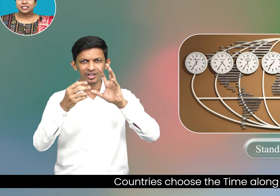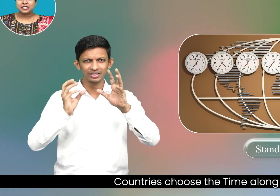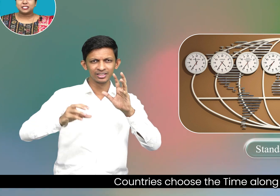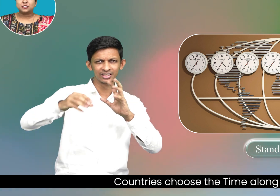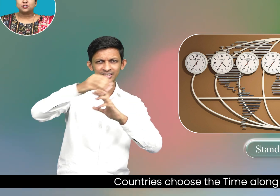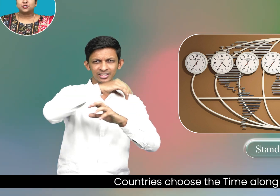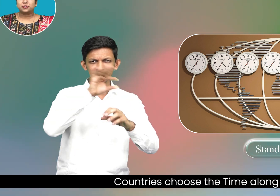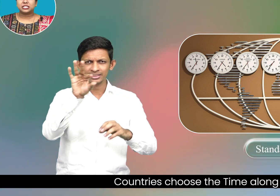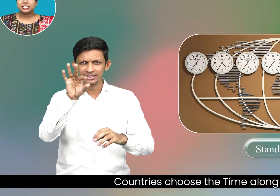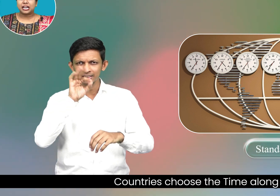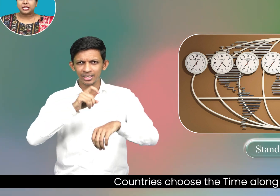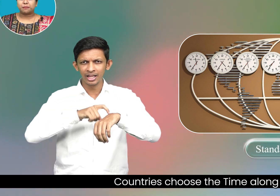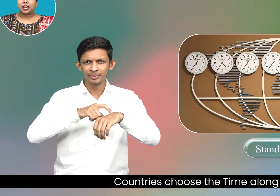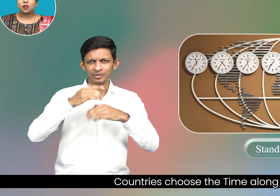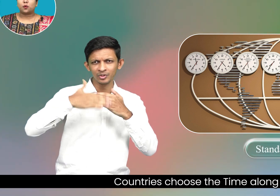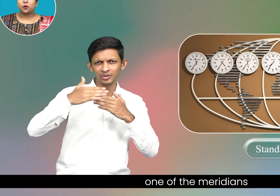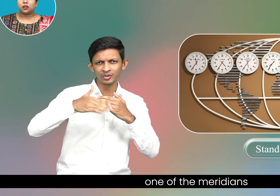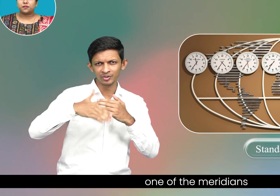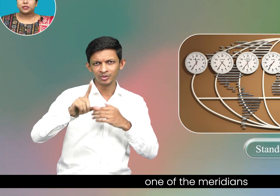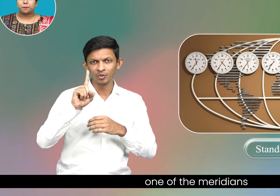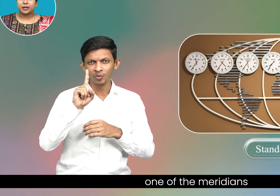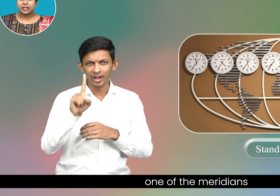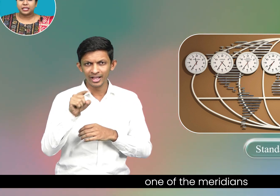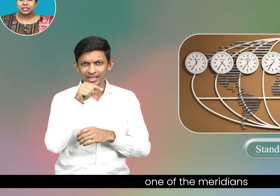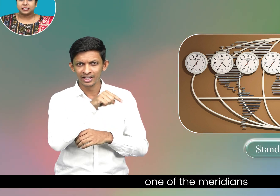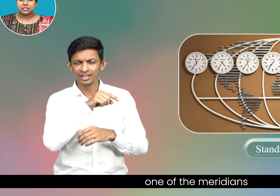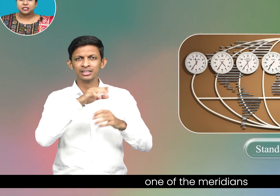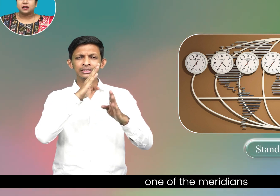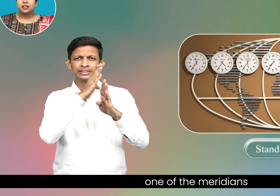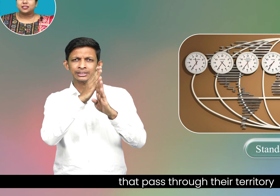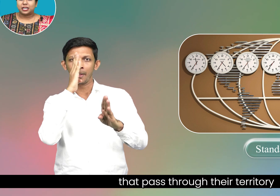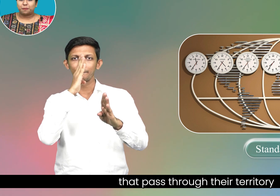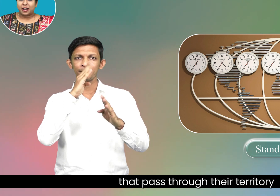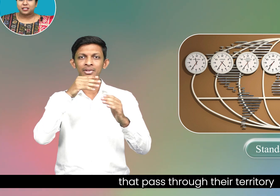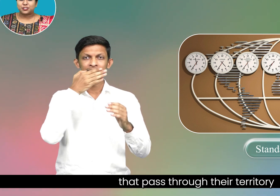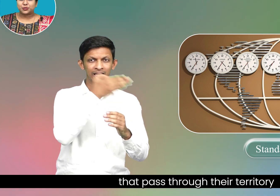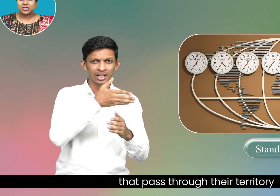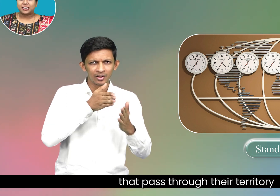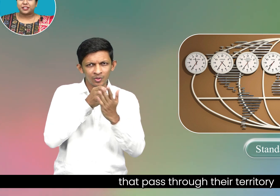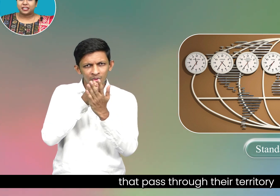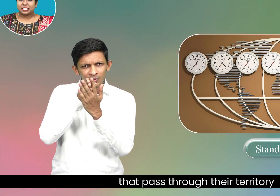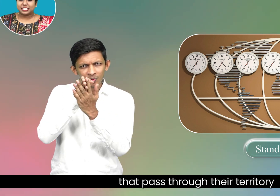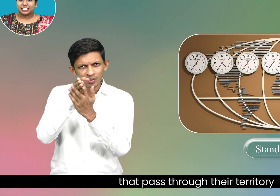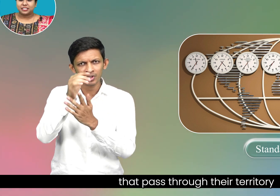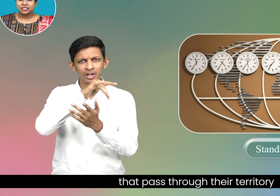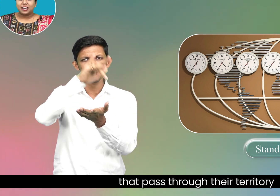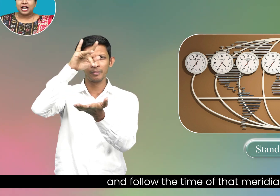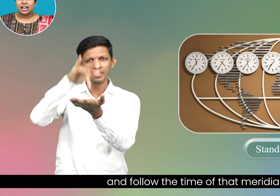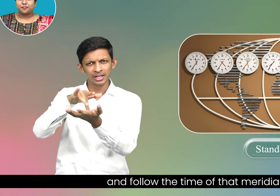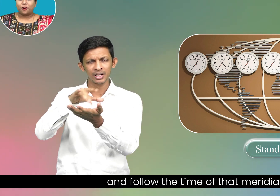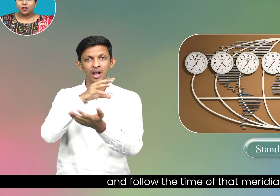Countries choose the time along one of the meridians that pass through their territory